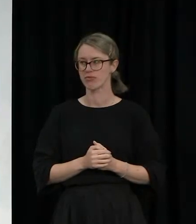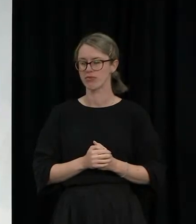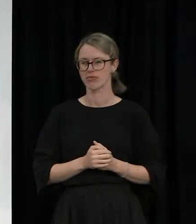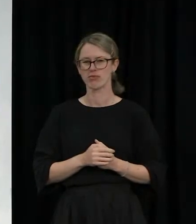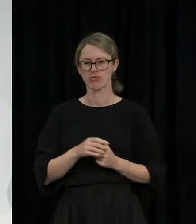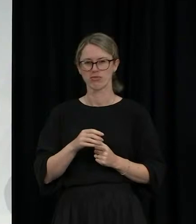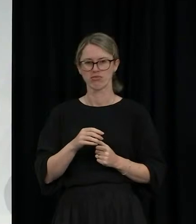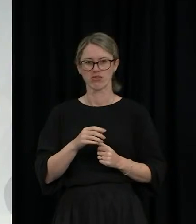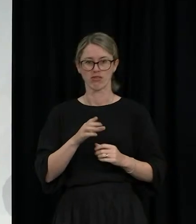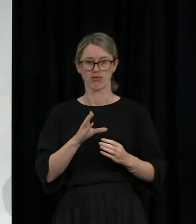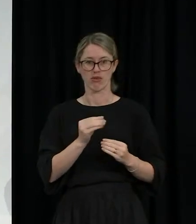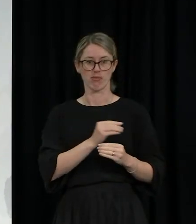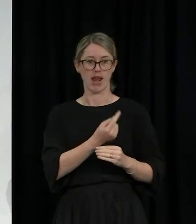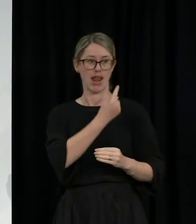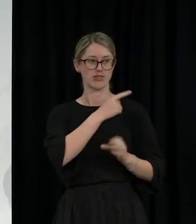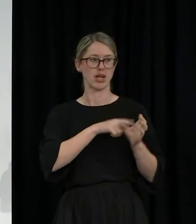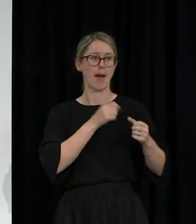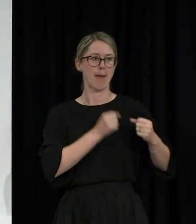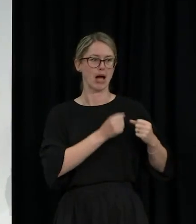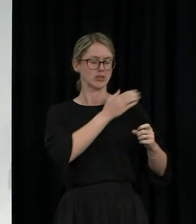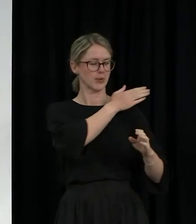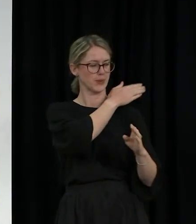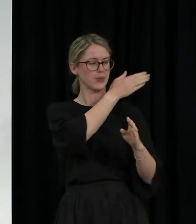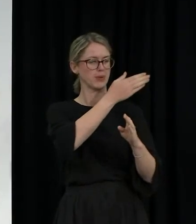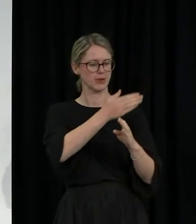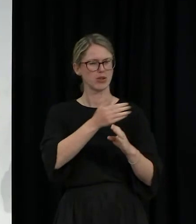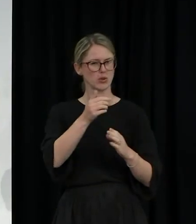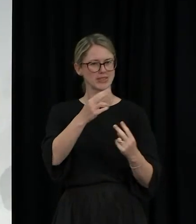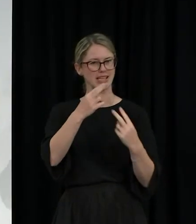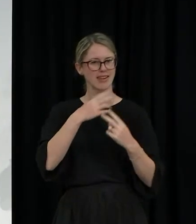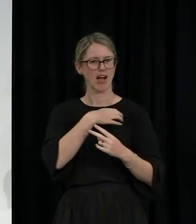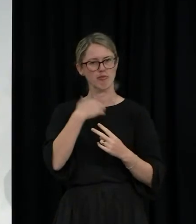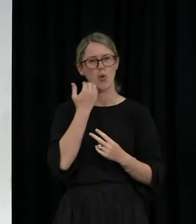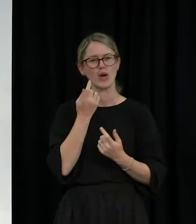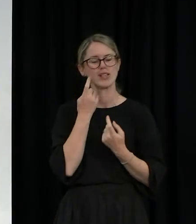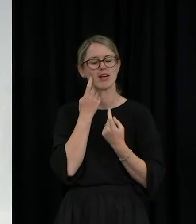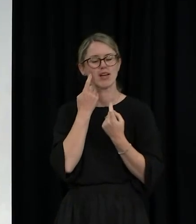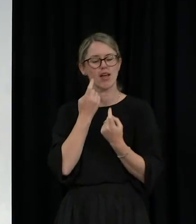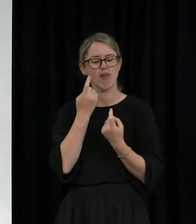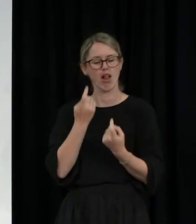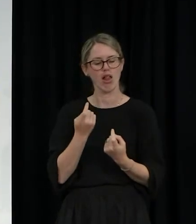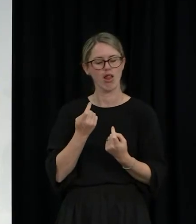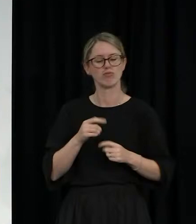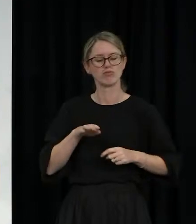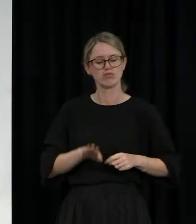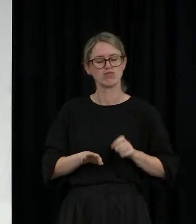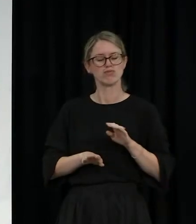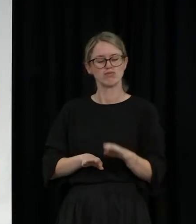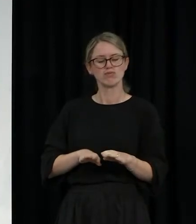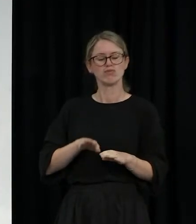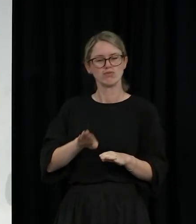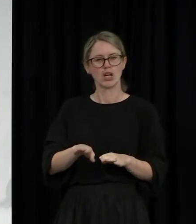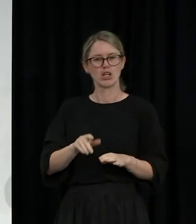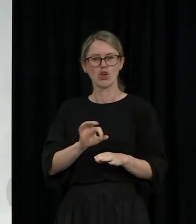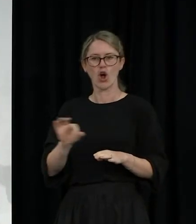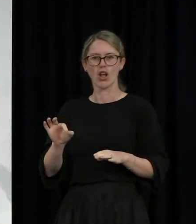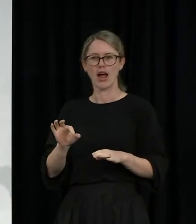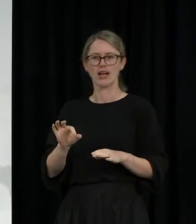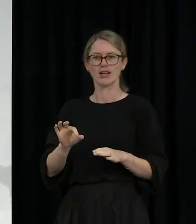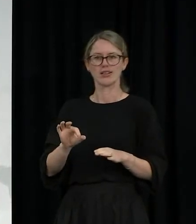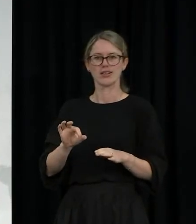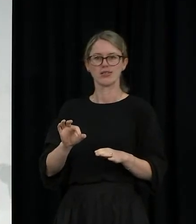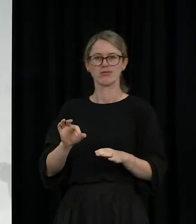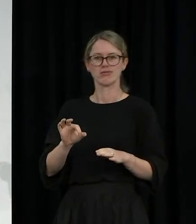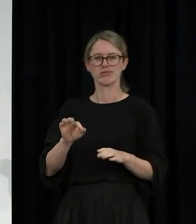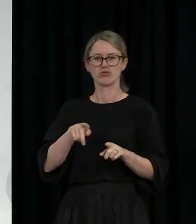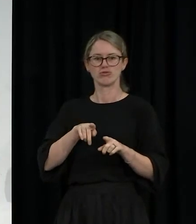March last year, we have been cautious, we have been careful, we've been methodical in our decisions. And so we listen to